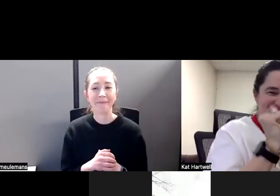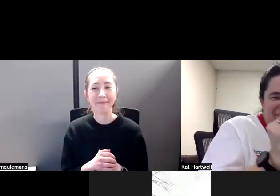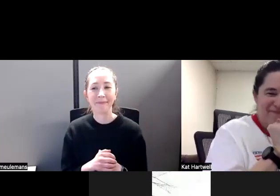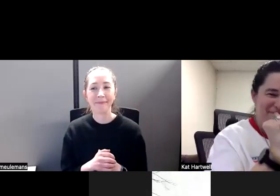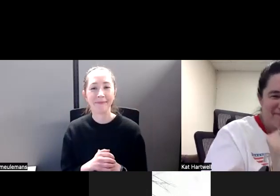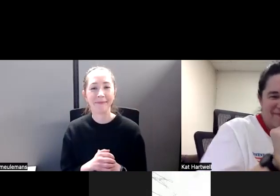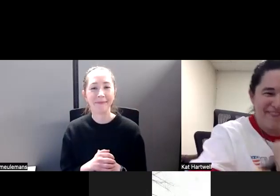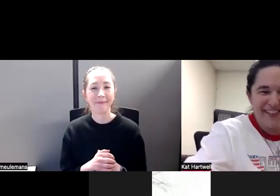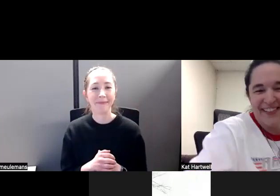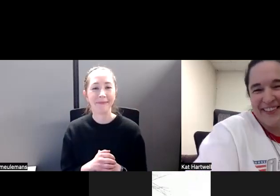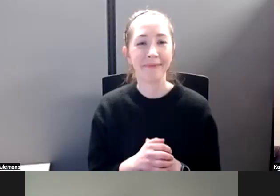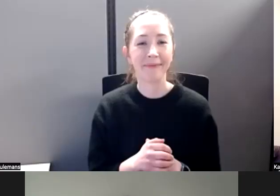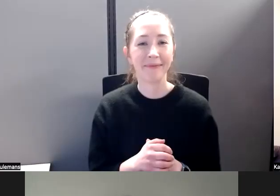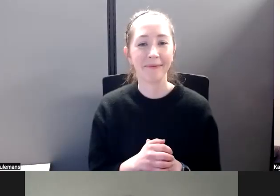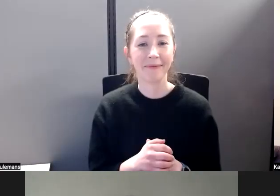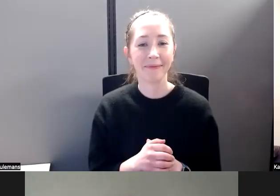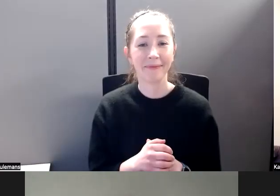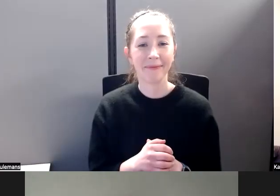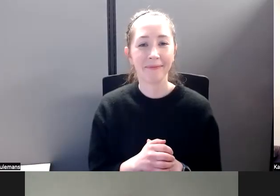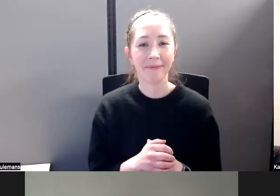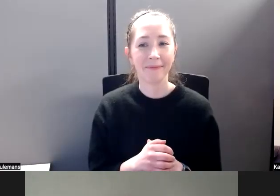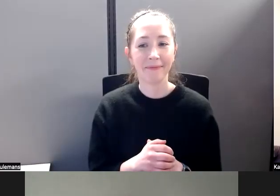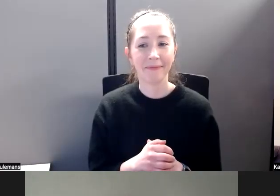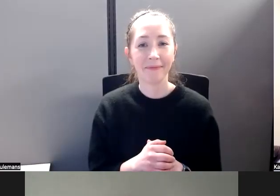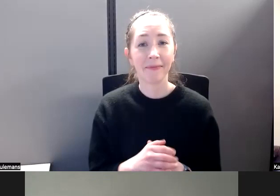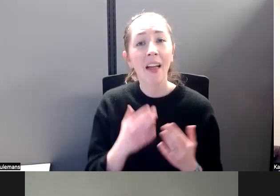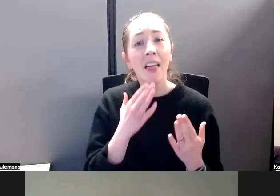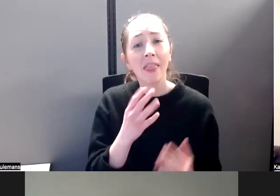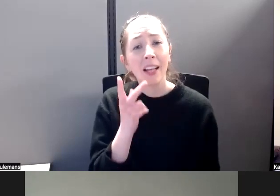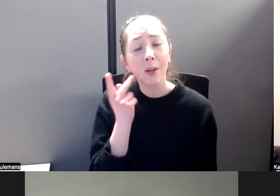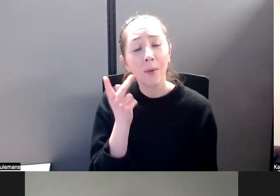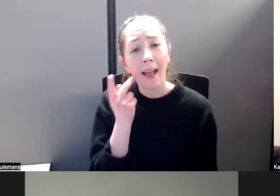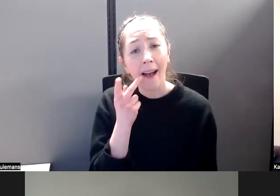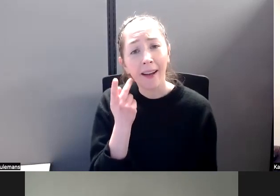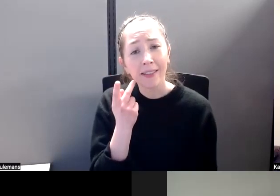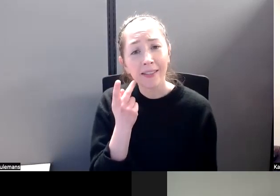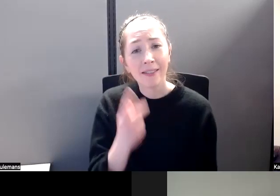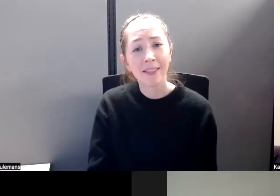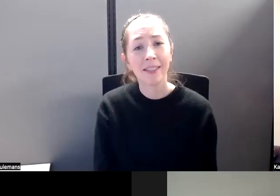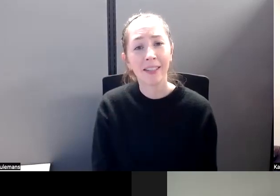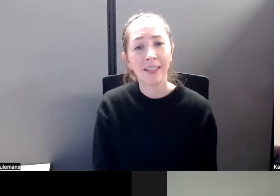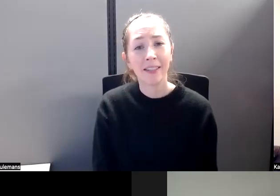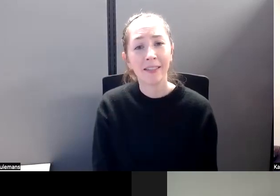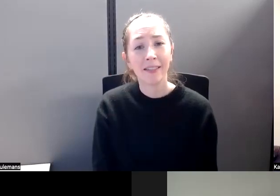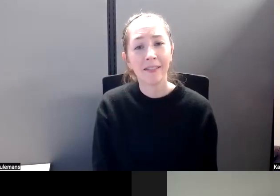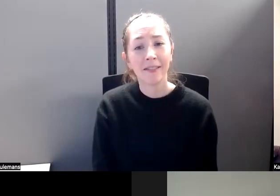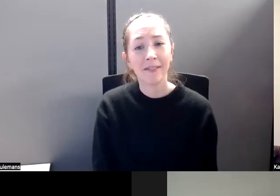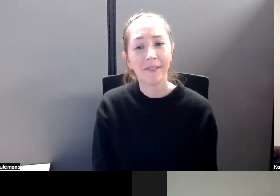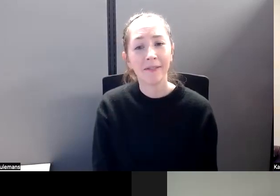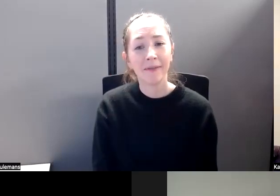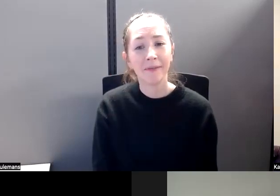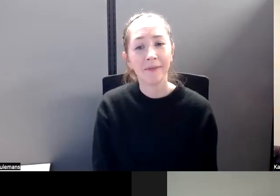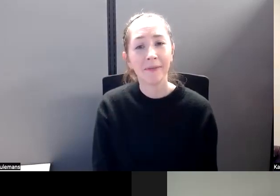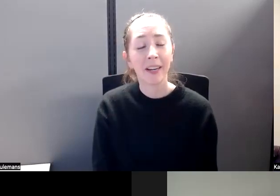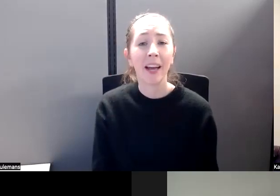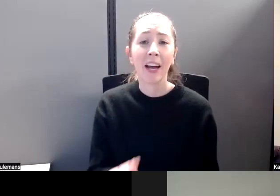Thank you, Kat. at the pageant. It was